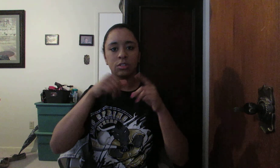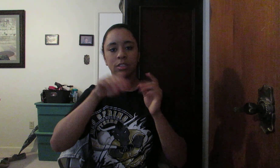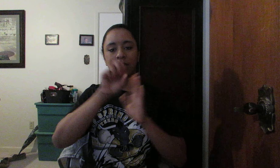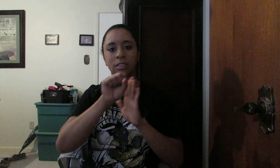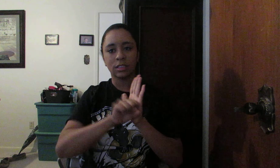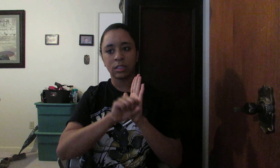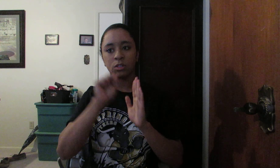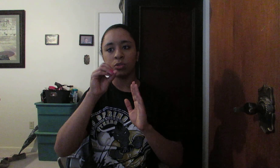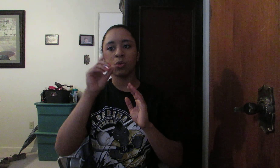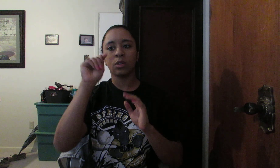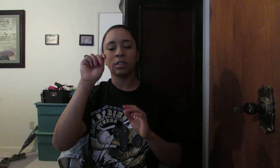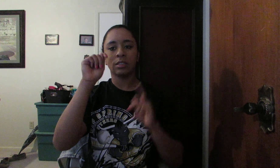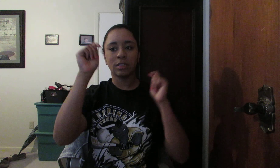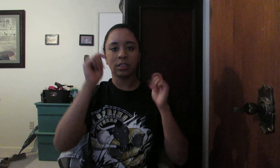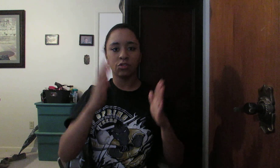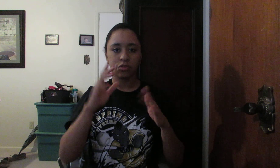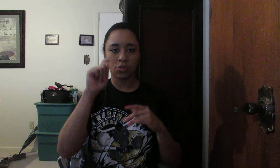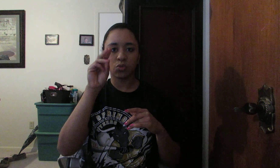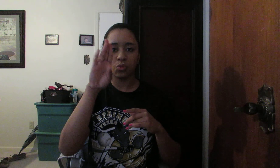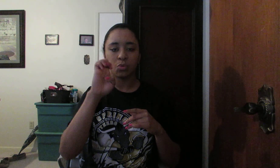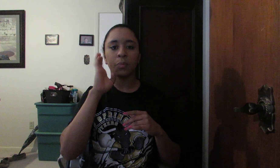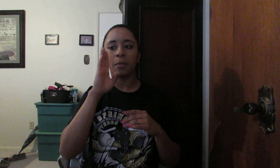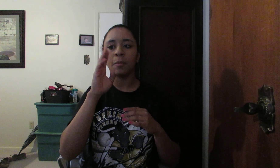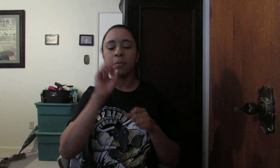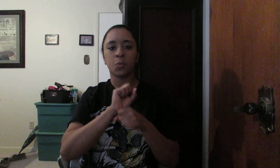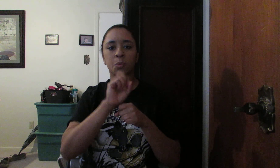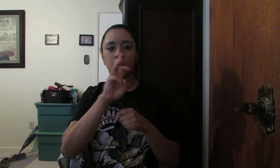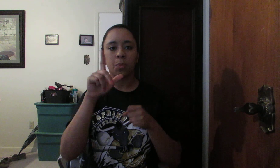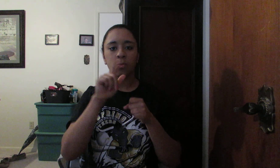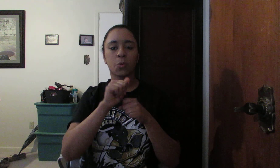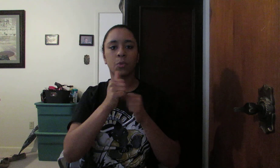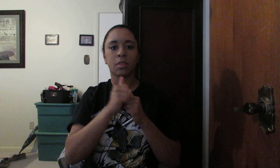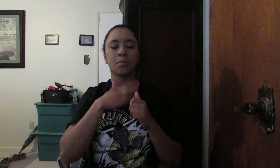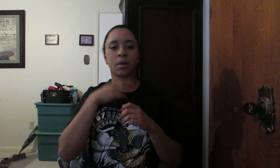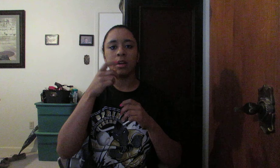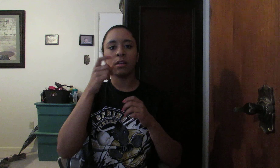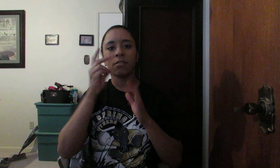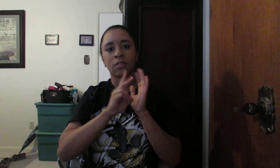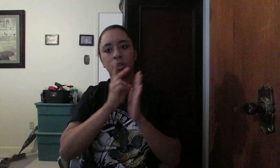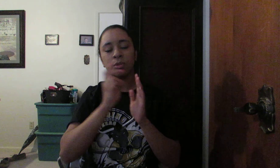hopefully TeacherTube will work out well for doing the kind of recordings that I'm going to be doing. If you guys have